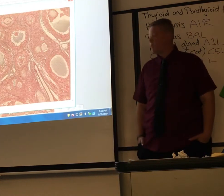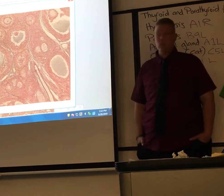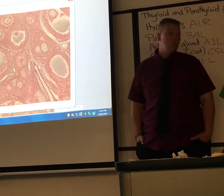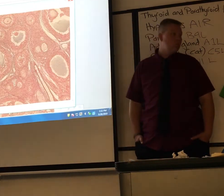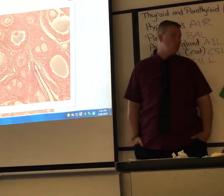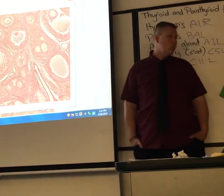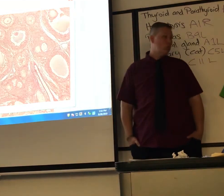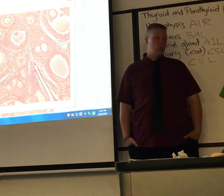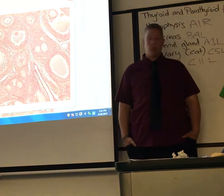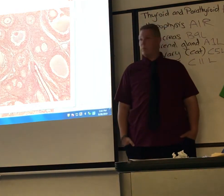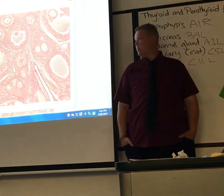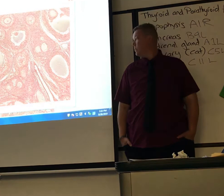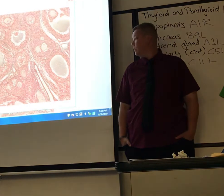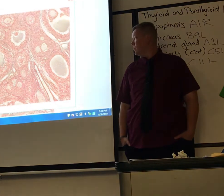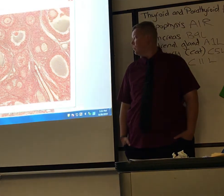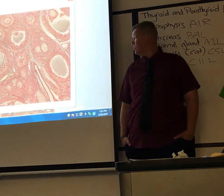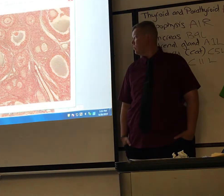All right, it's pretty good. Take a picture of this.